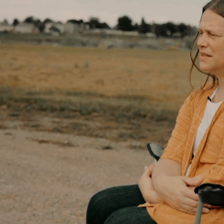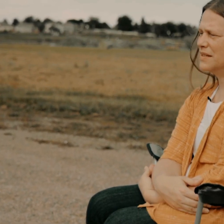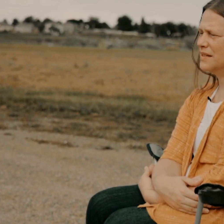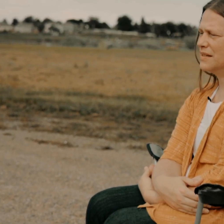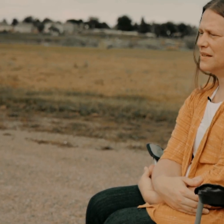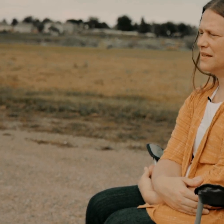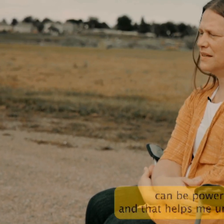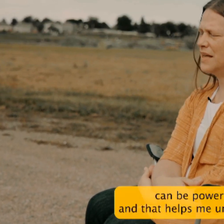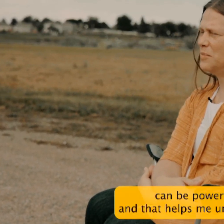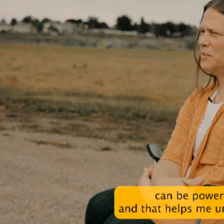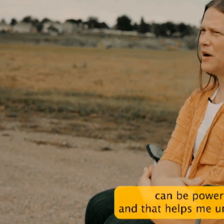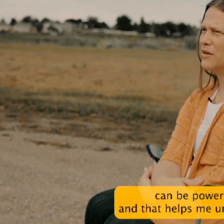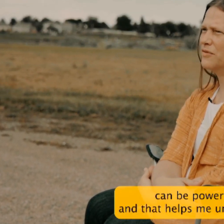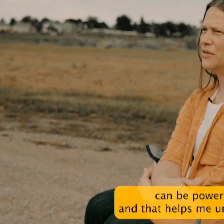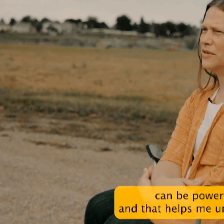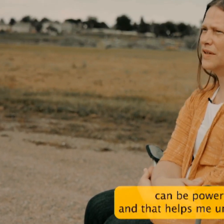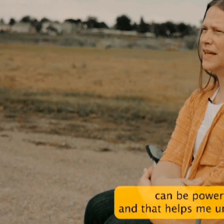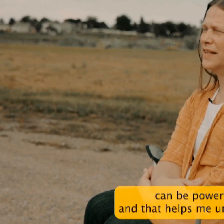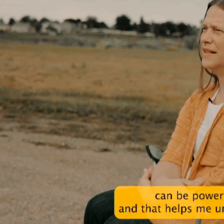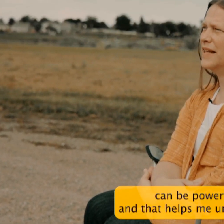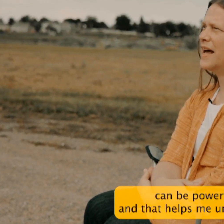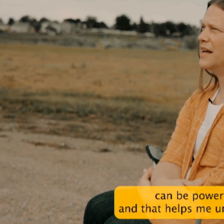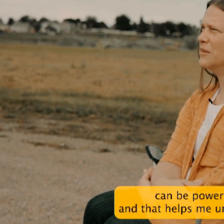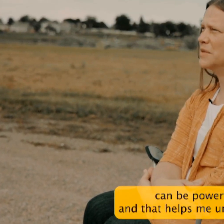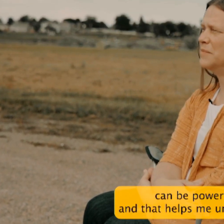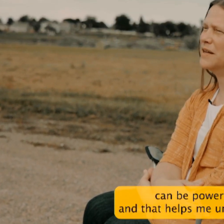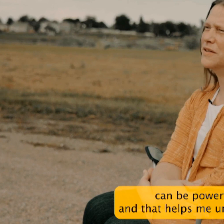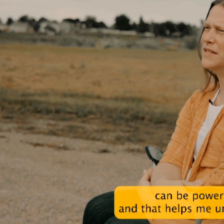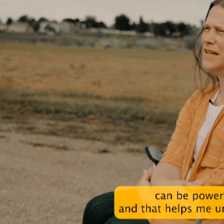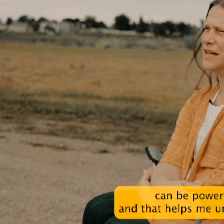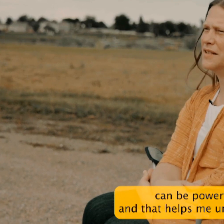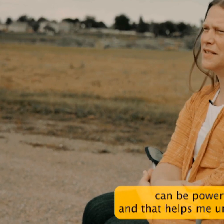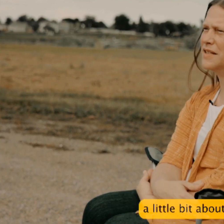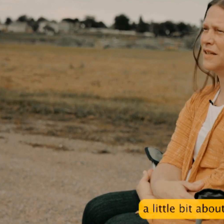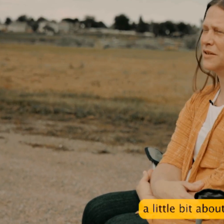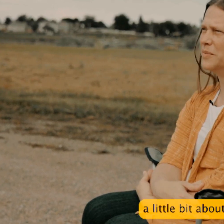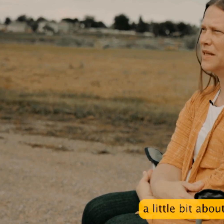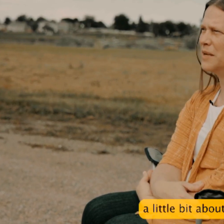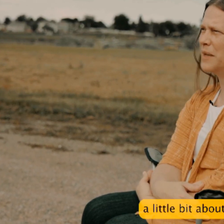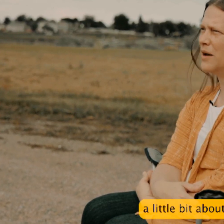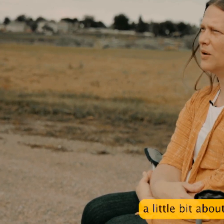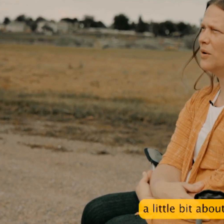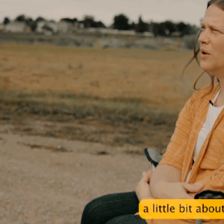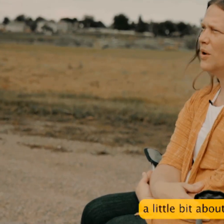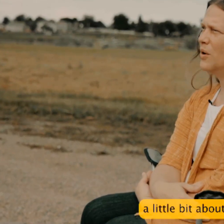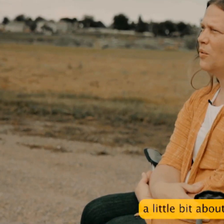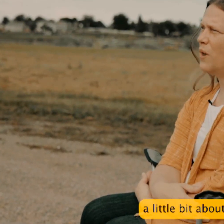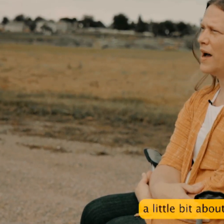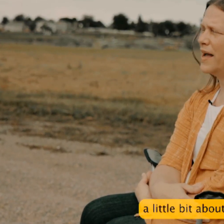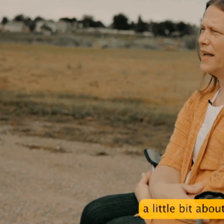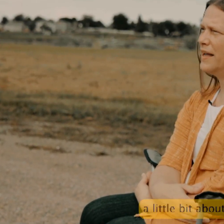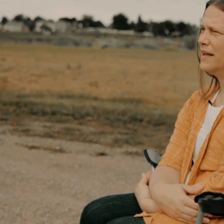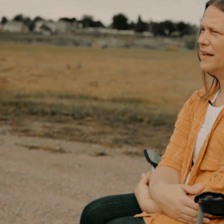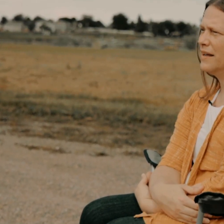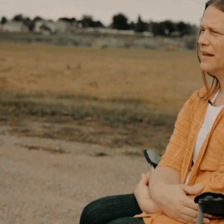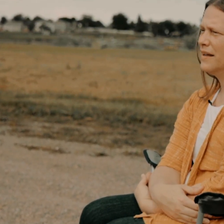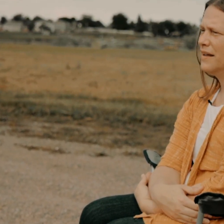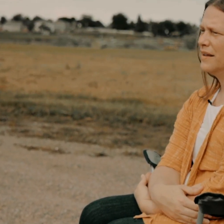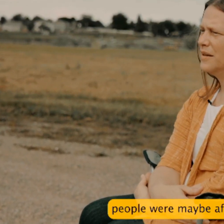sometimes can be powerful, and that helped me understand a little bit about